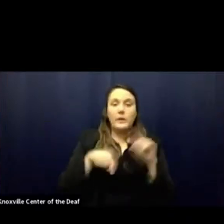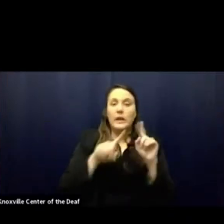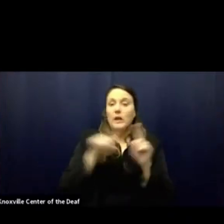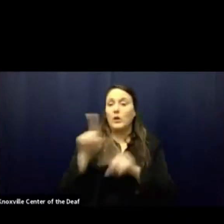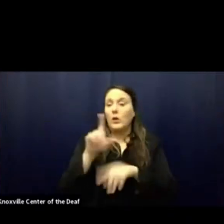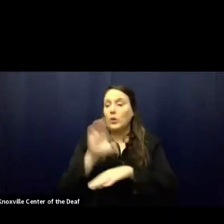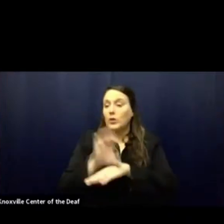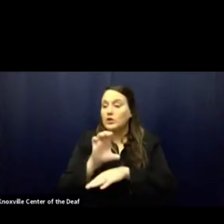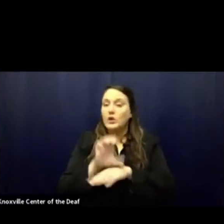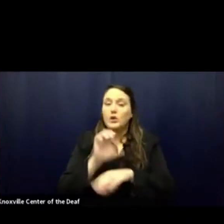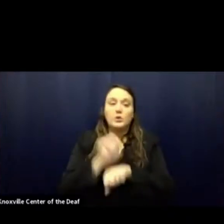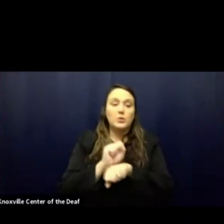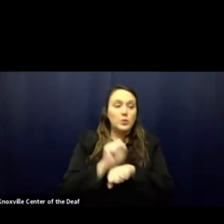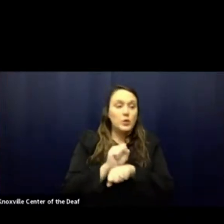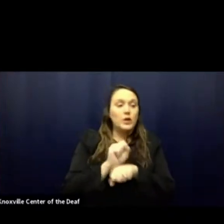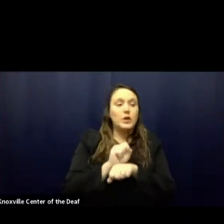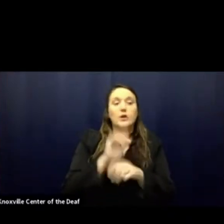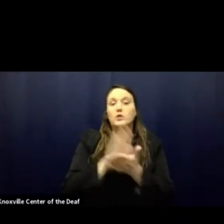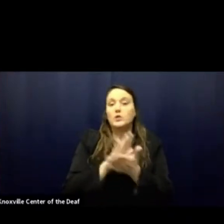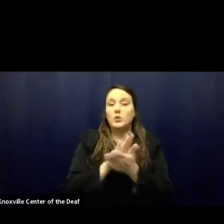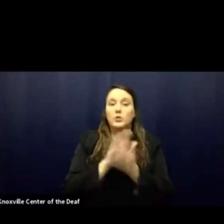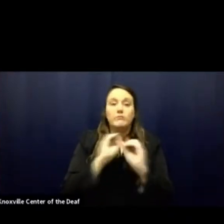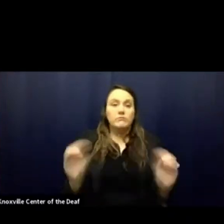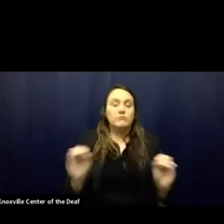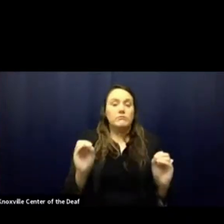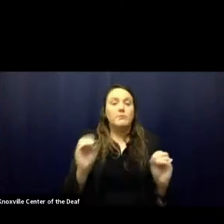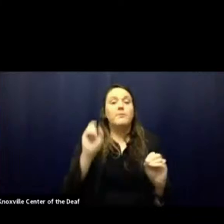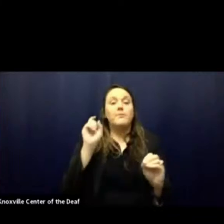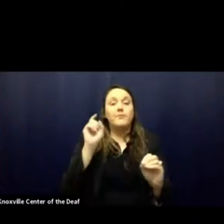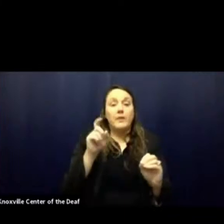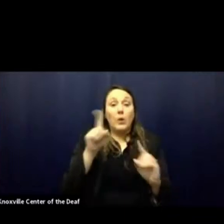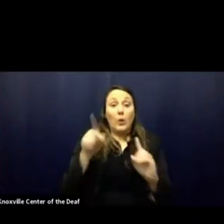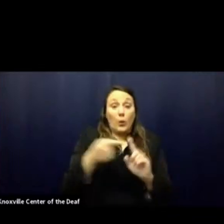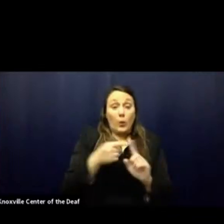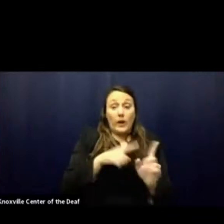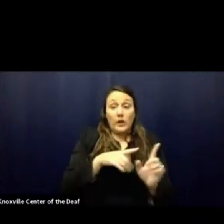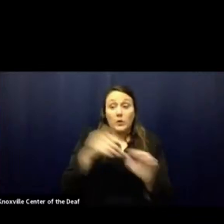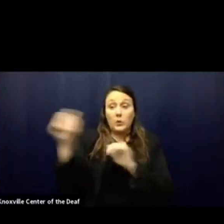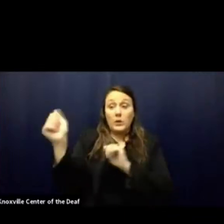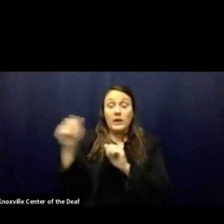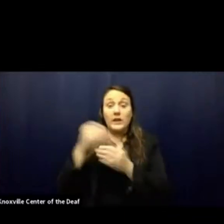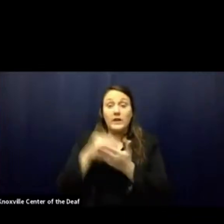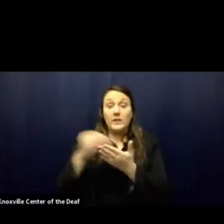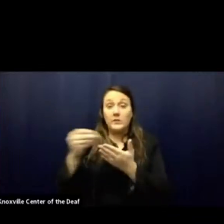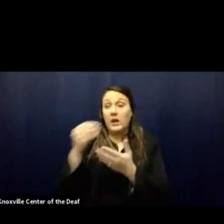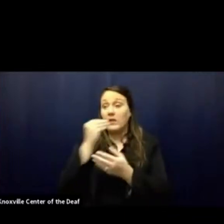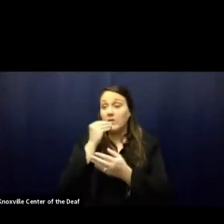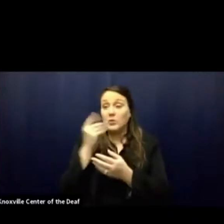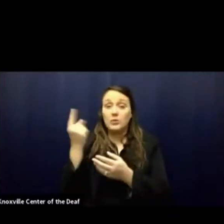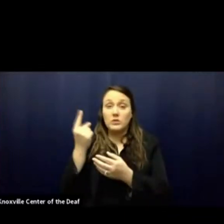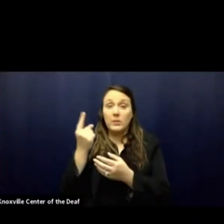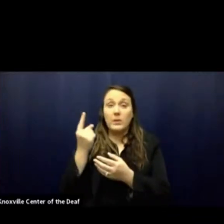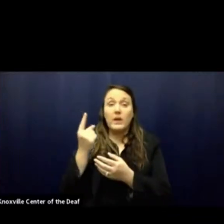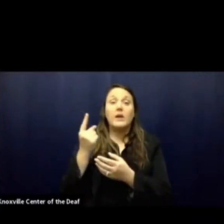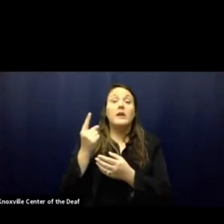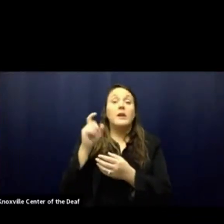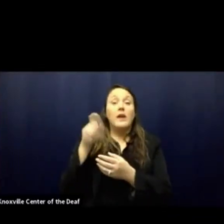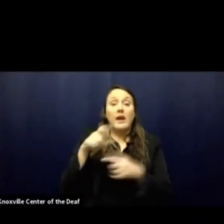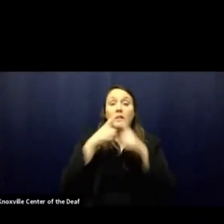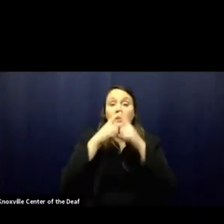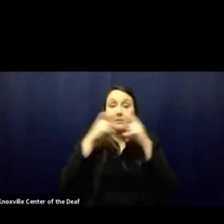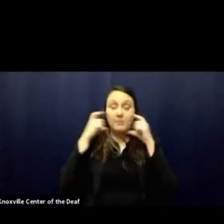school, staying home. When you do go out to get groceries or things like that, if somebody has to do that, then they need to wear a